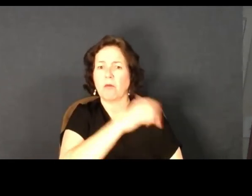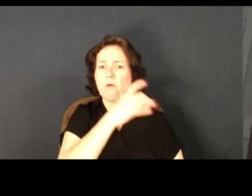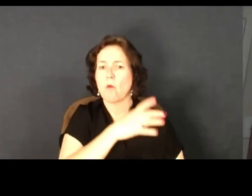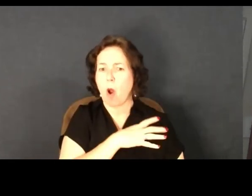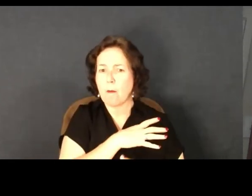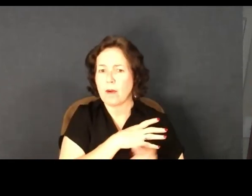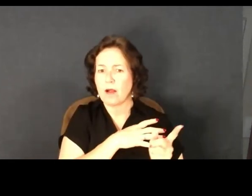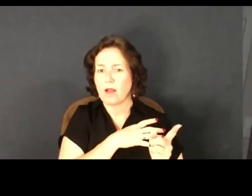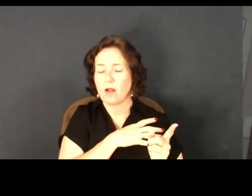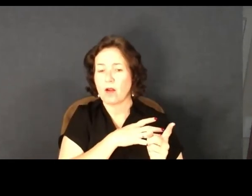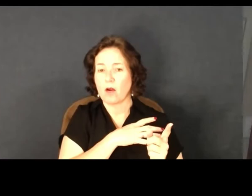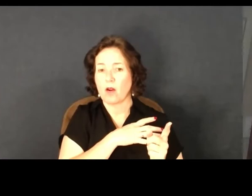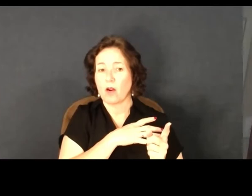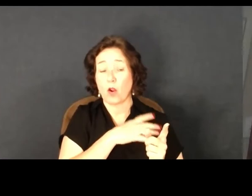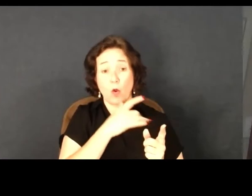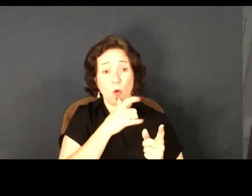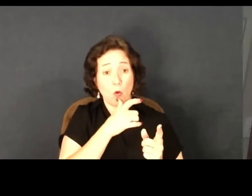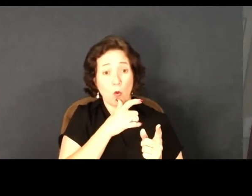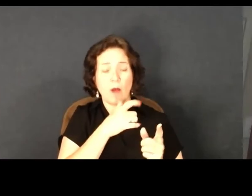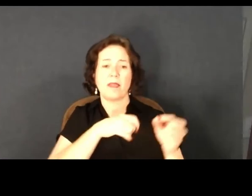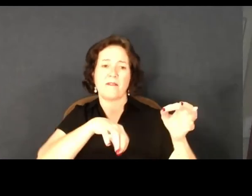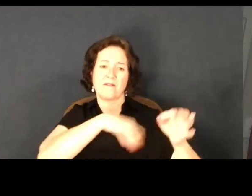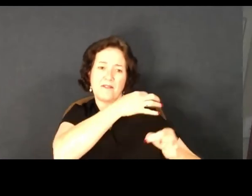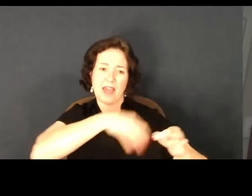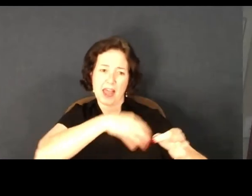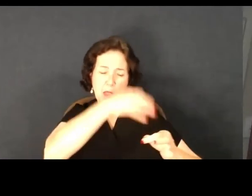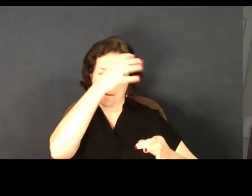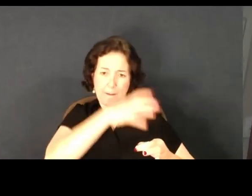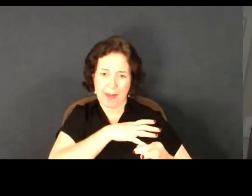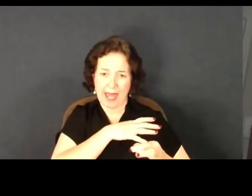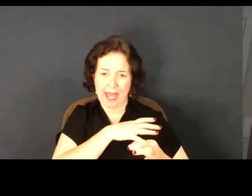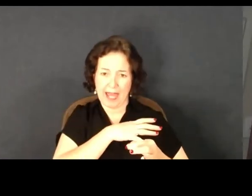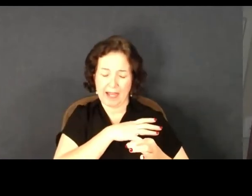That would be the fiddler man, el